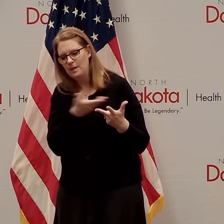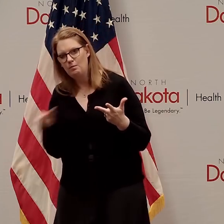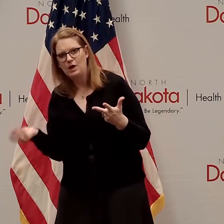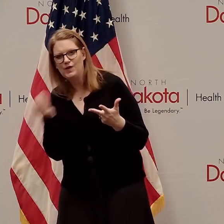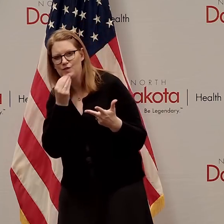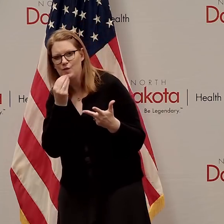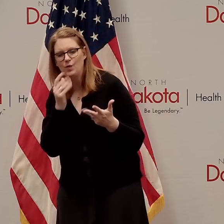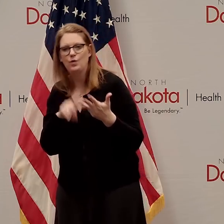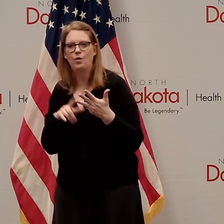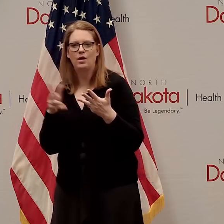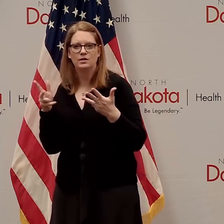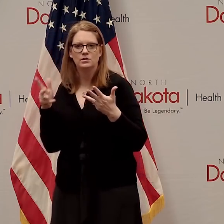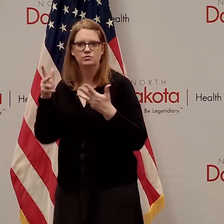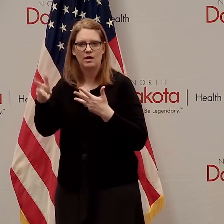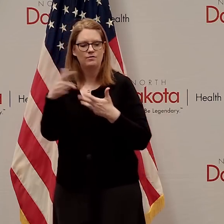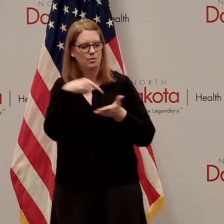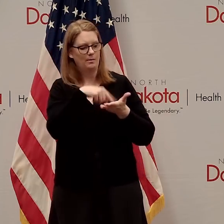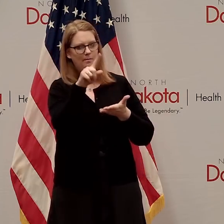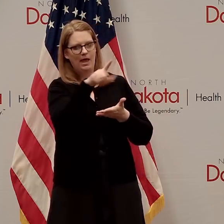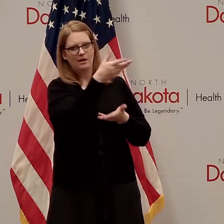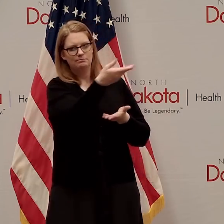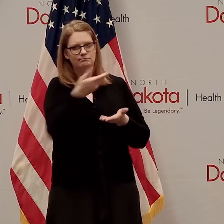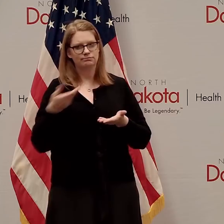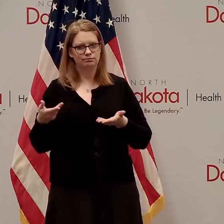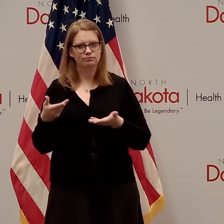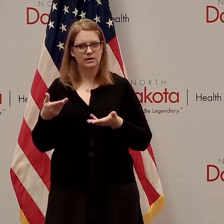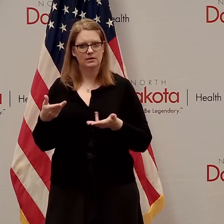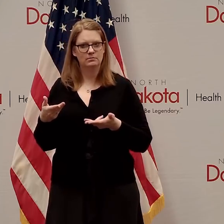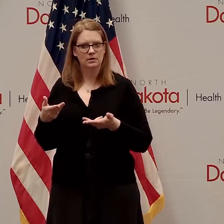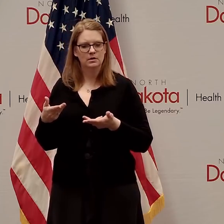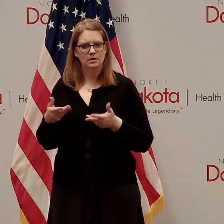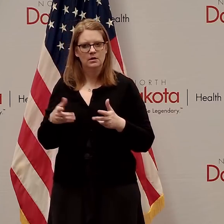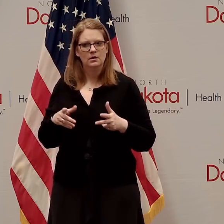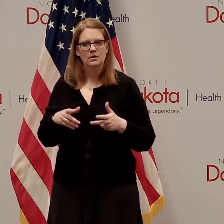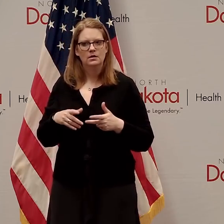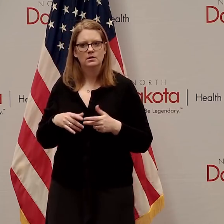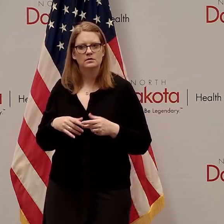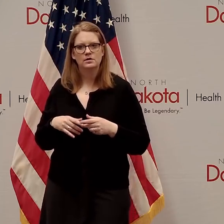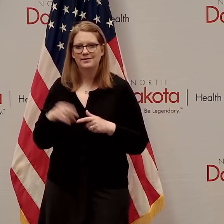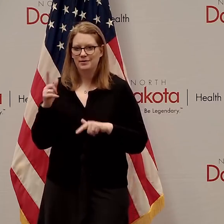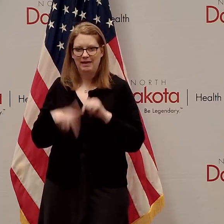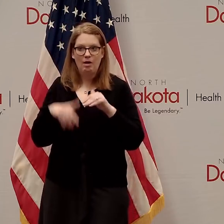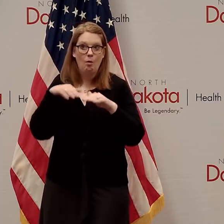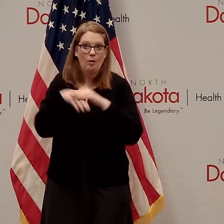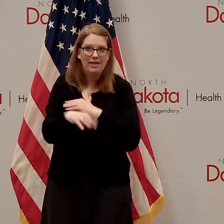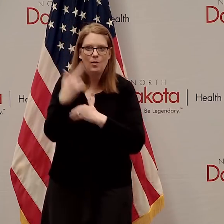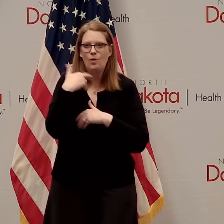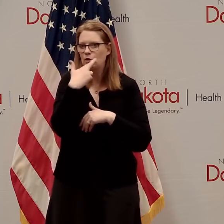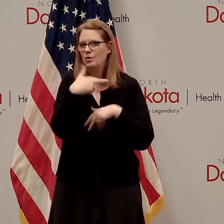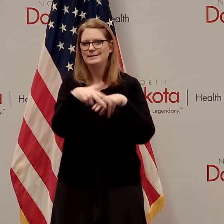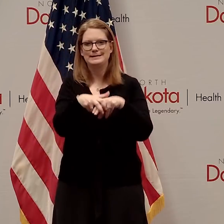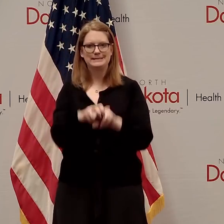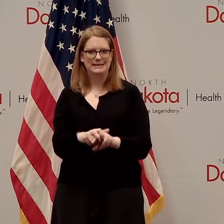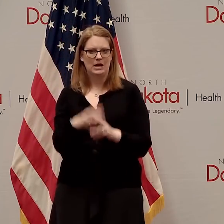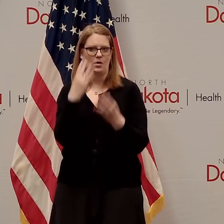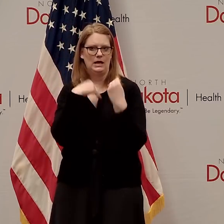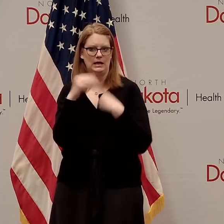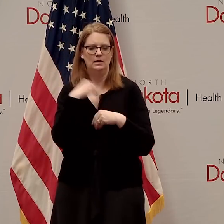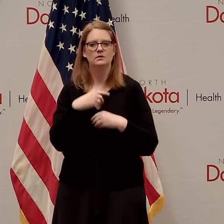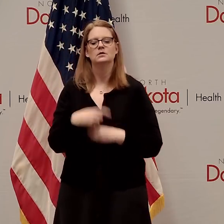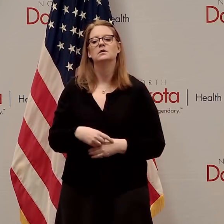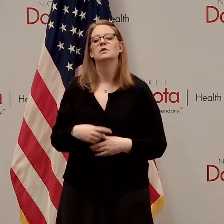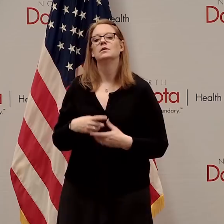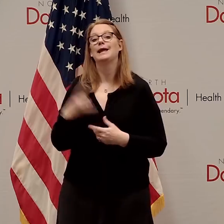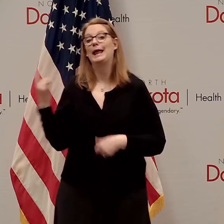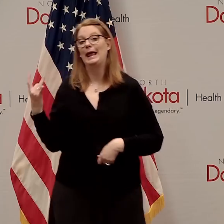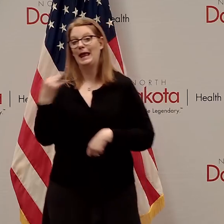and restricted the ability to have patrons on premises. 8 days later, in